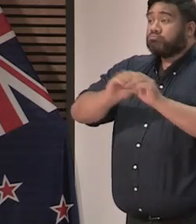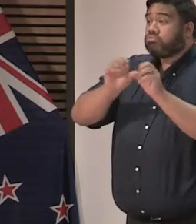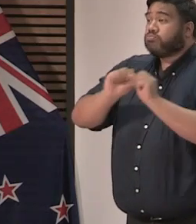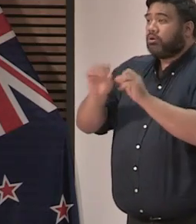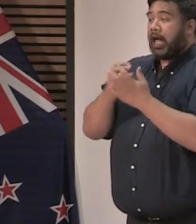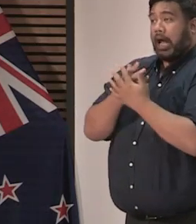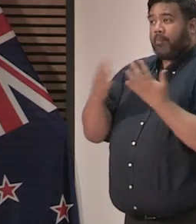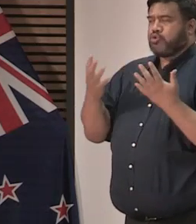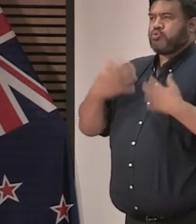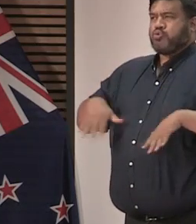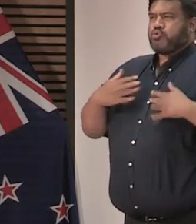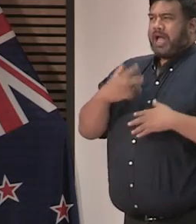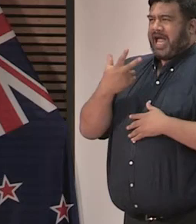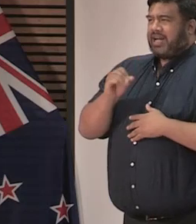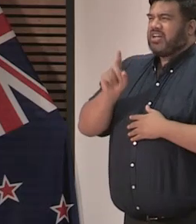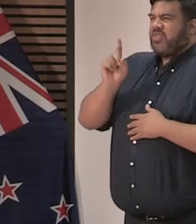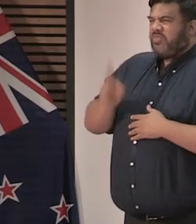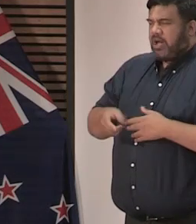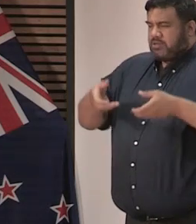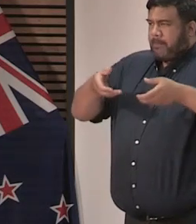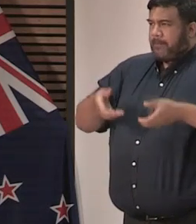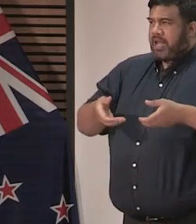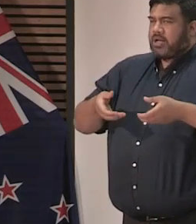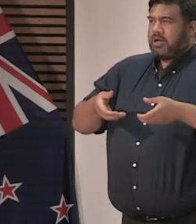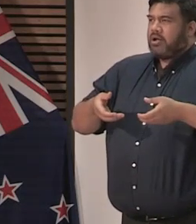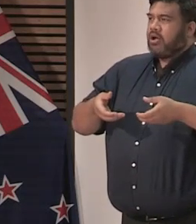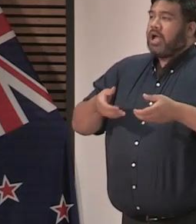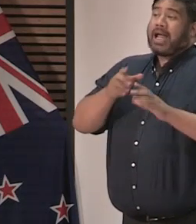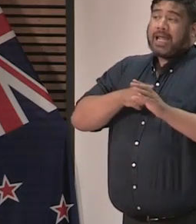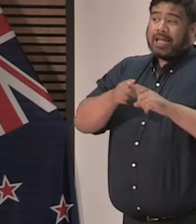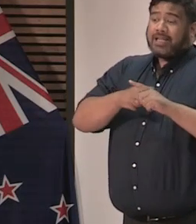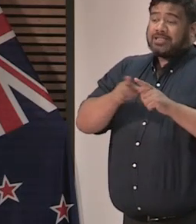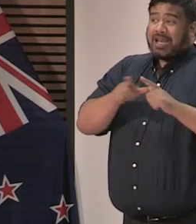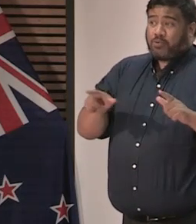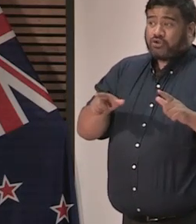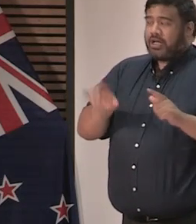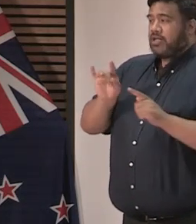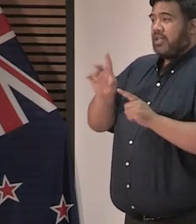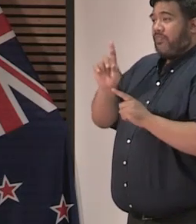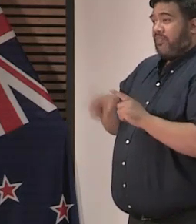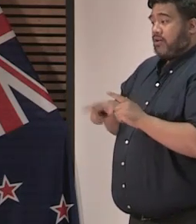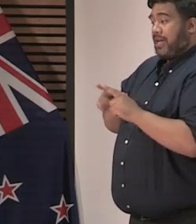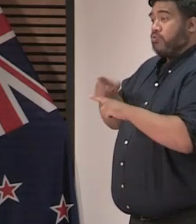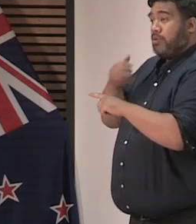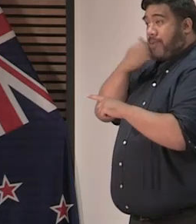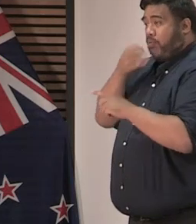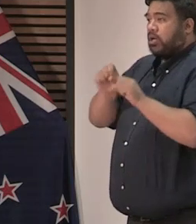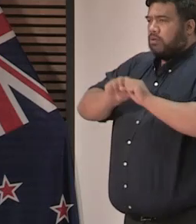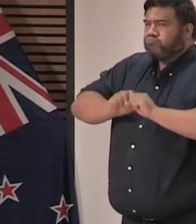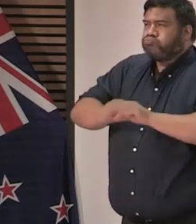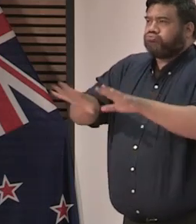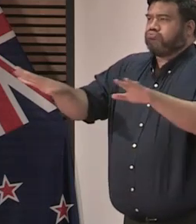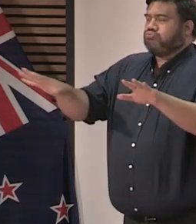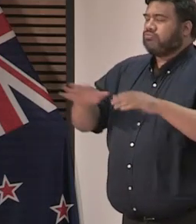out 80,000 packs in English and 10,000 packs in Māori. And we know that people are